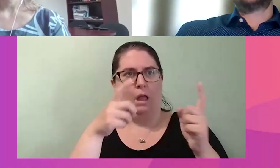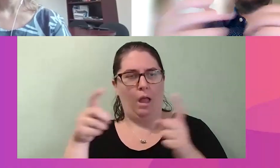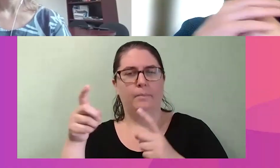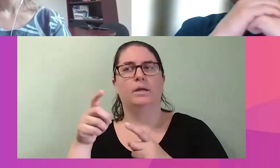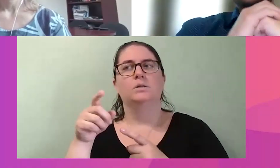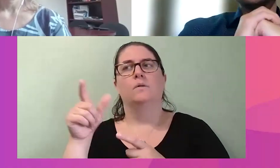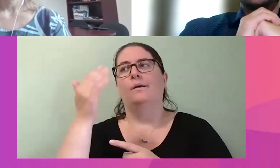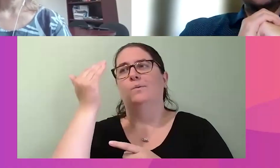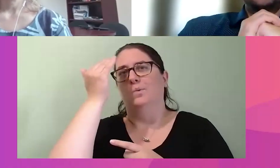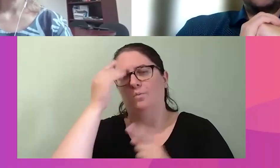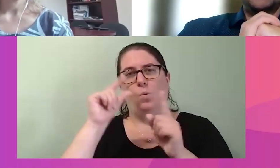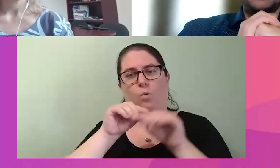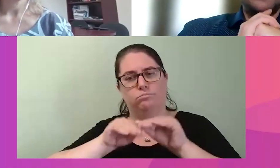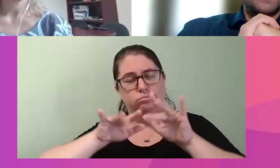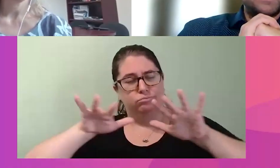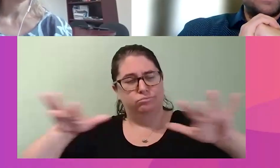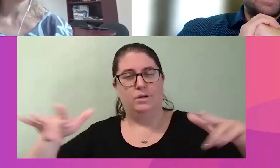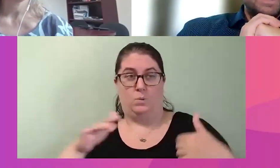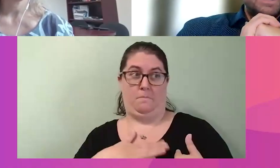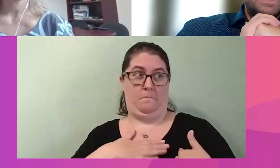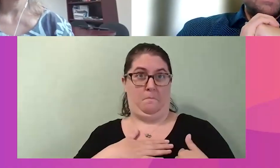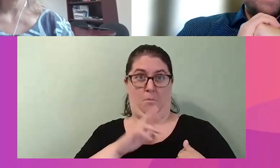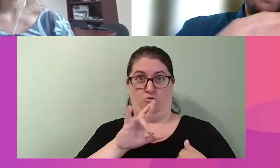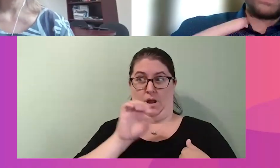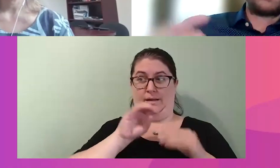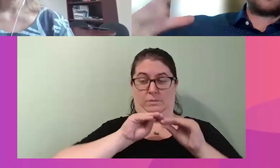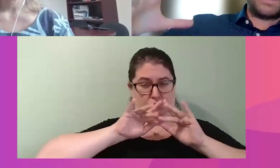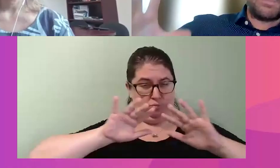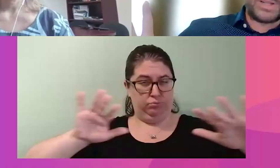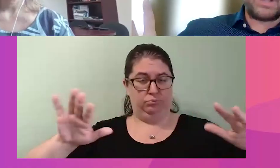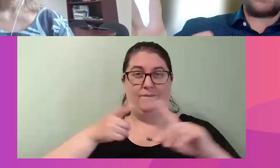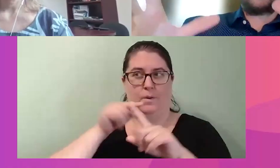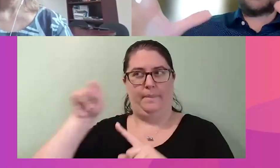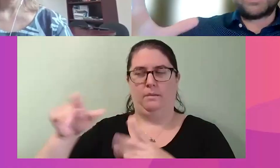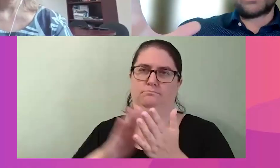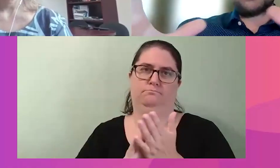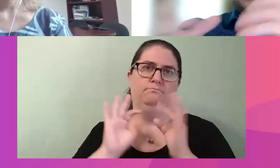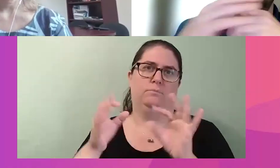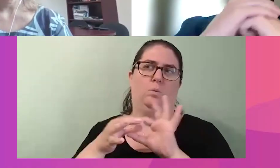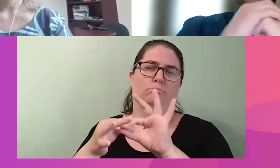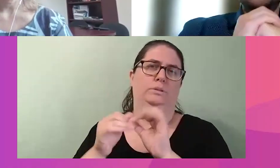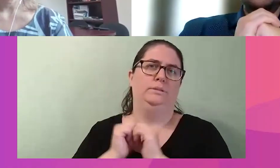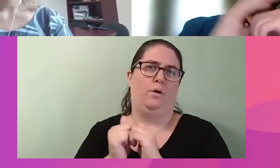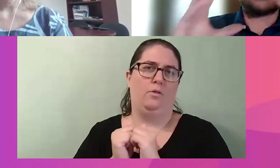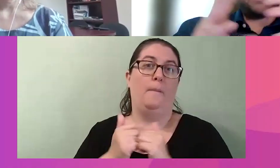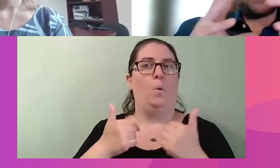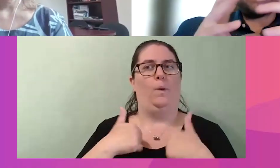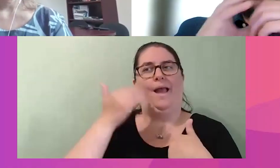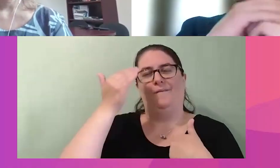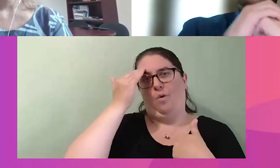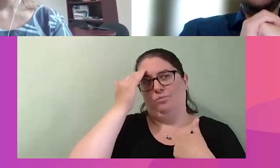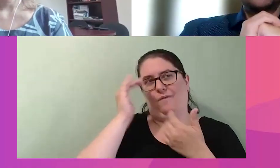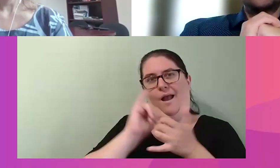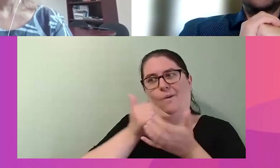really been able to get the word out about this, and then we kind of can bring this sort of like intervention to